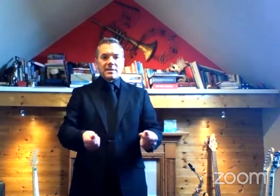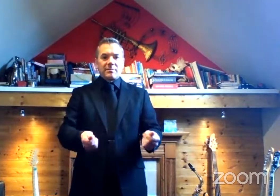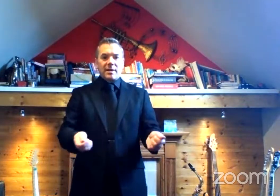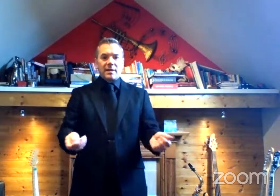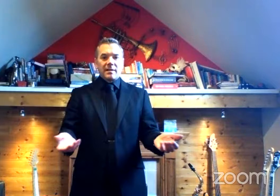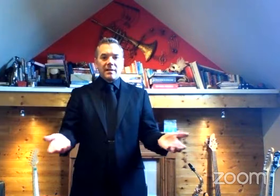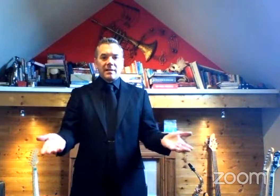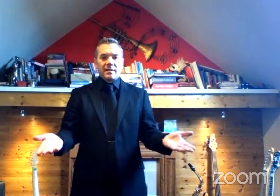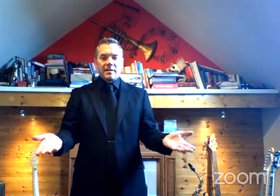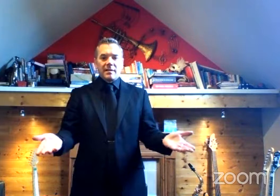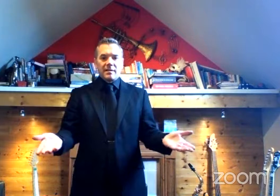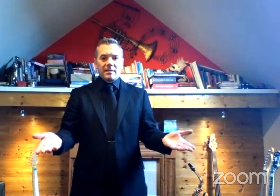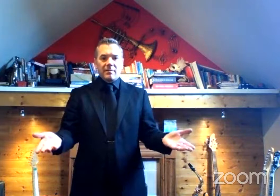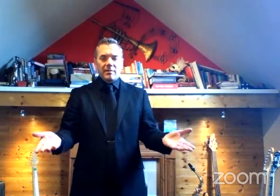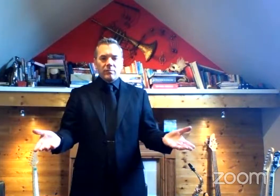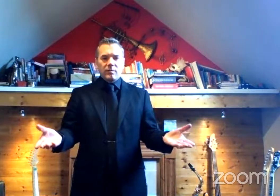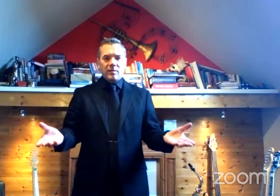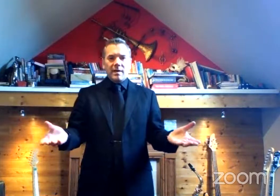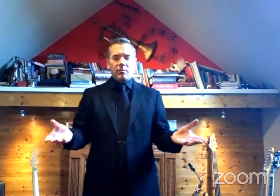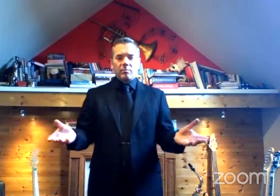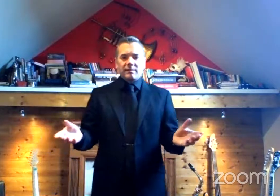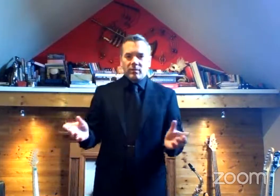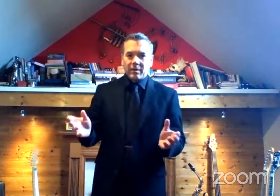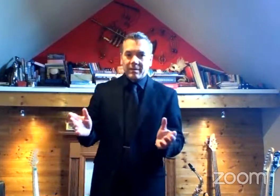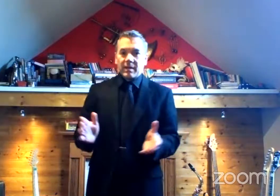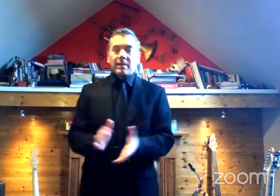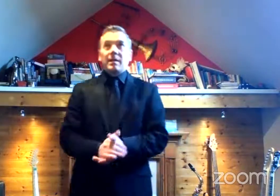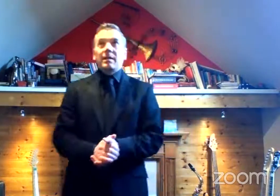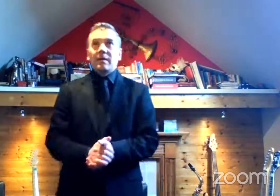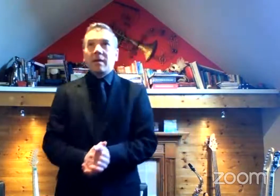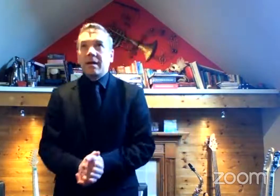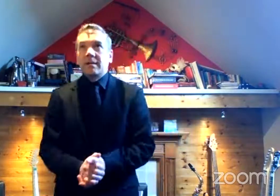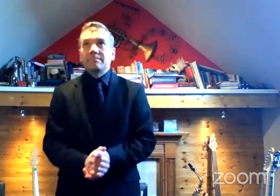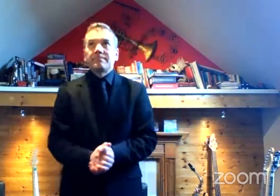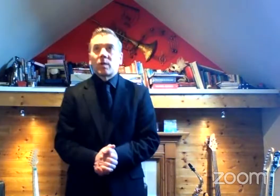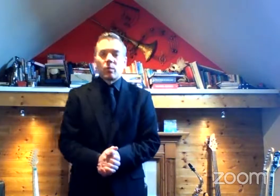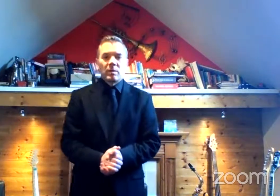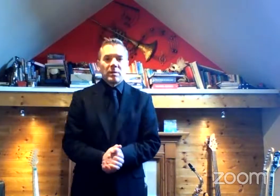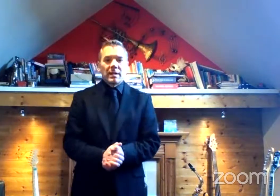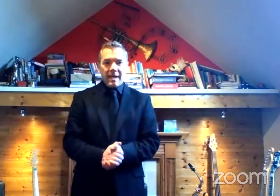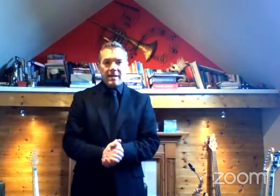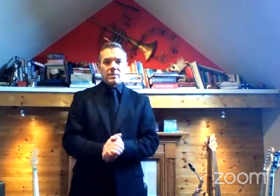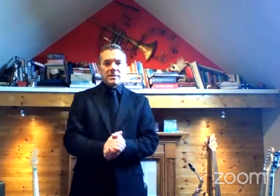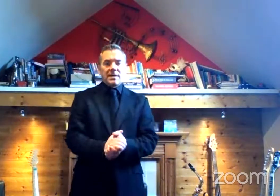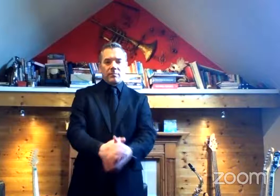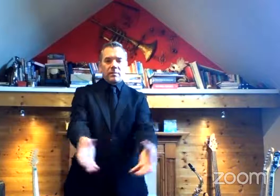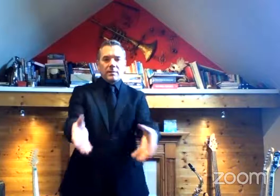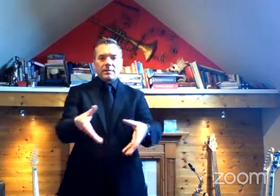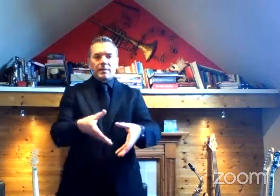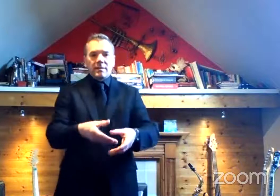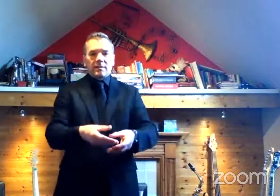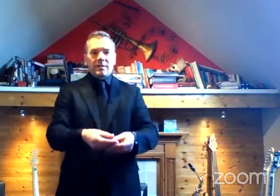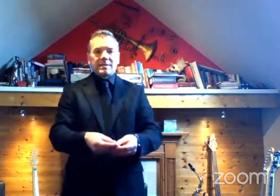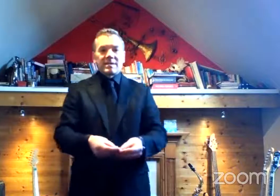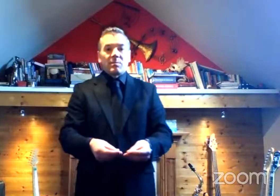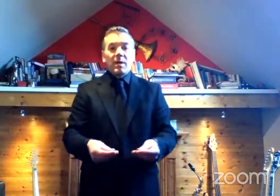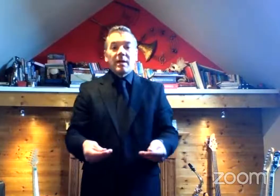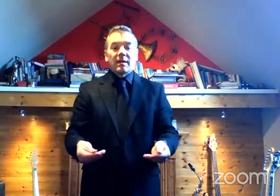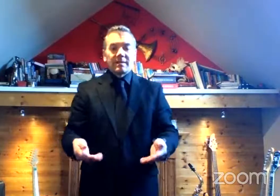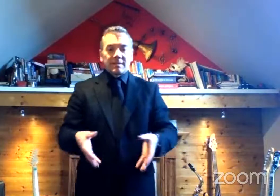passing by. Right, we've done that one before, I think, in We'll Meet Again, we did that one. Right, disappear,